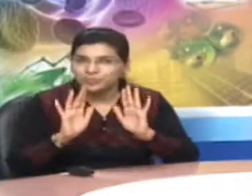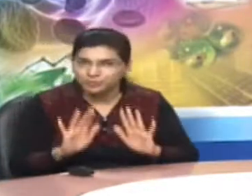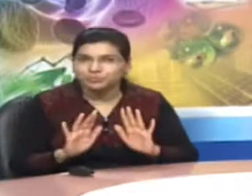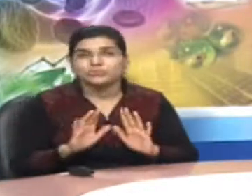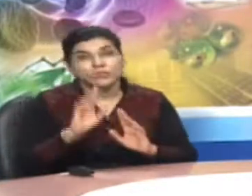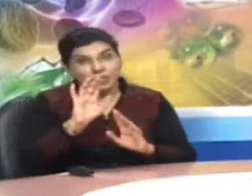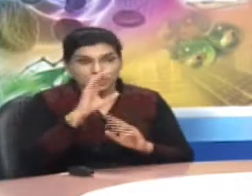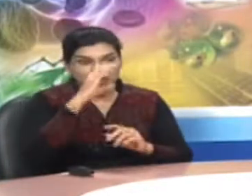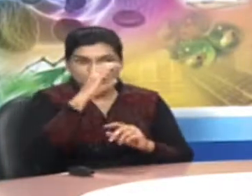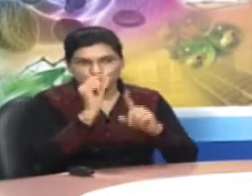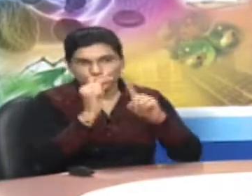from start.